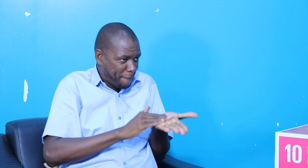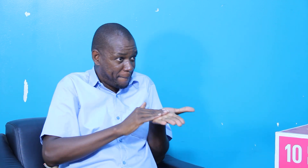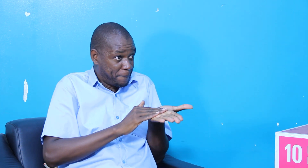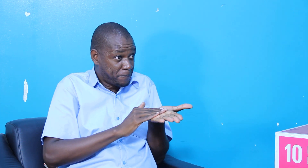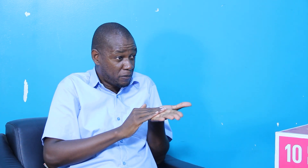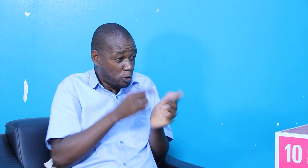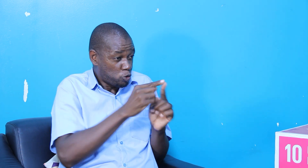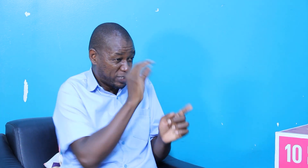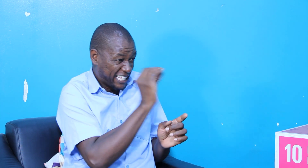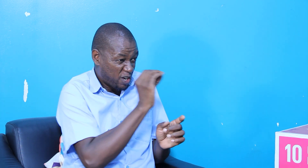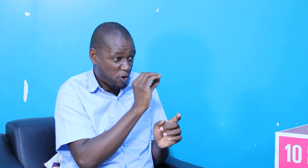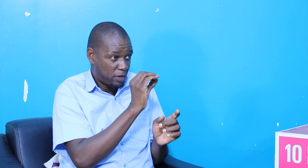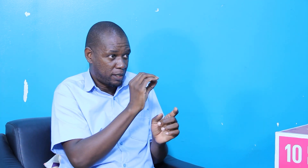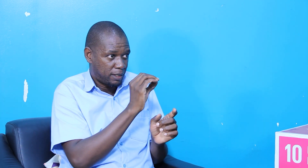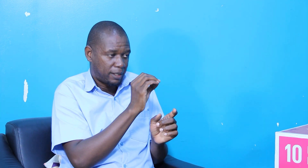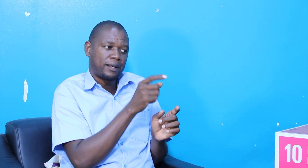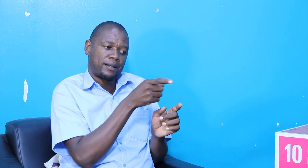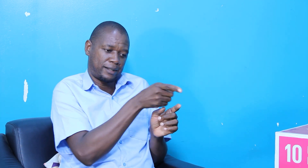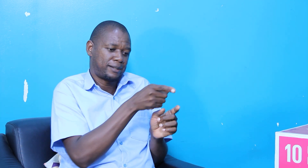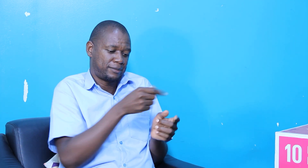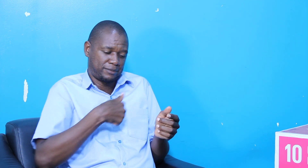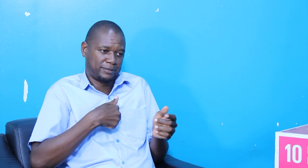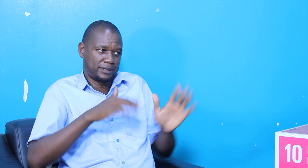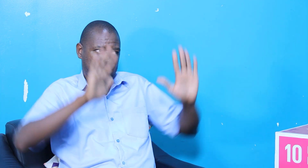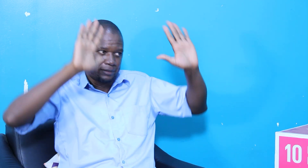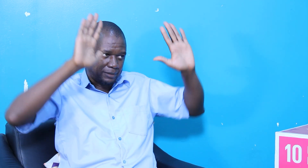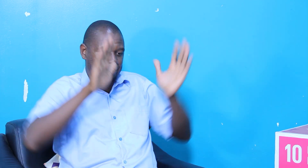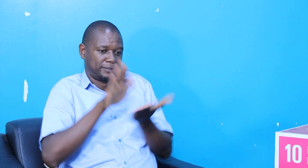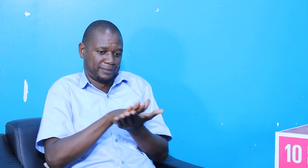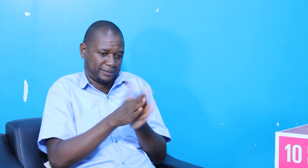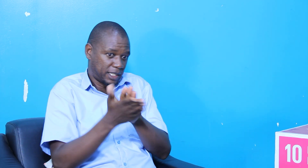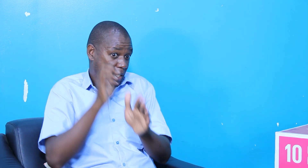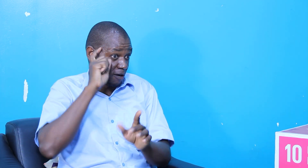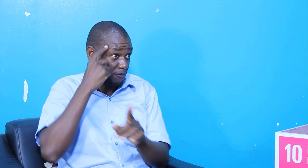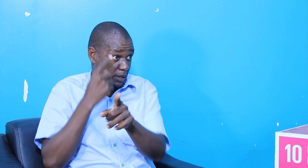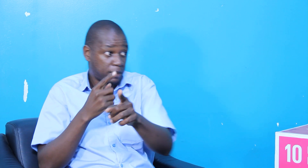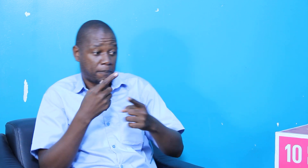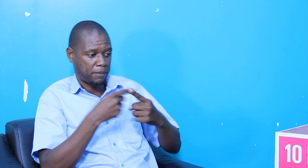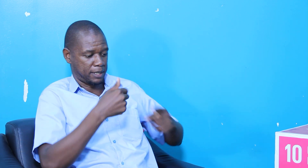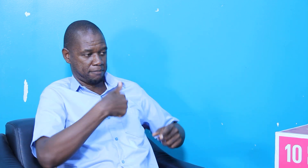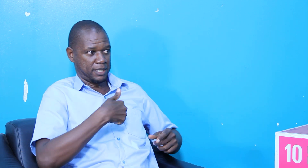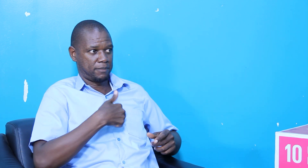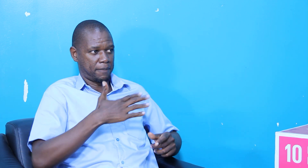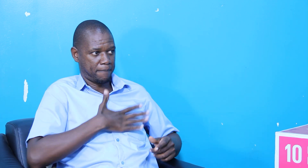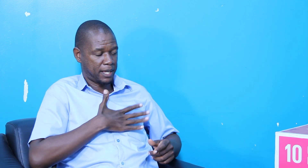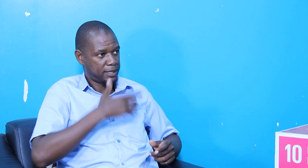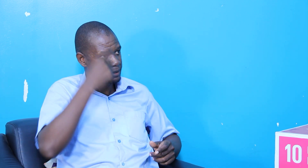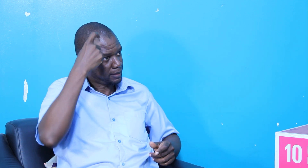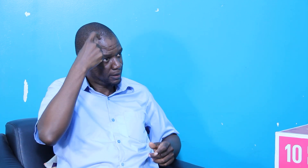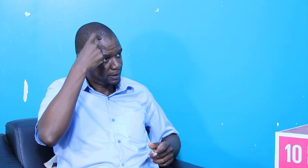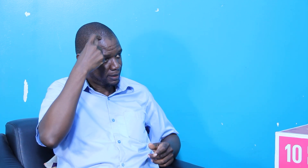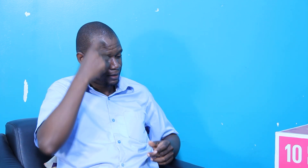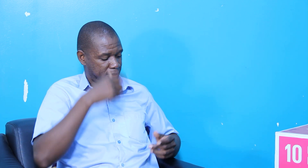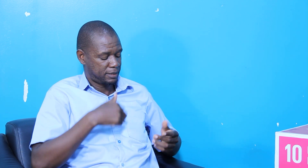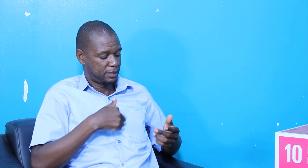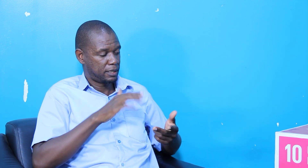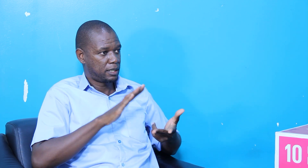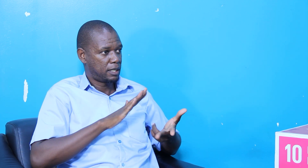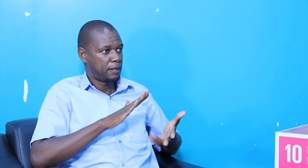possibly explain to you that very well, because reducing HIV/AIDS to 0, I really don't know how I can submit on